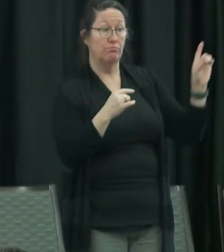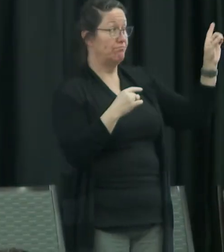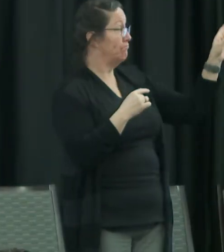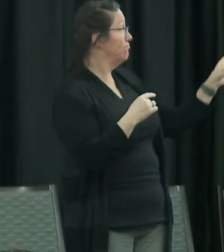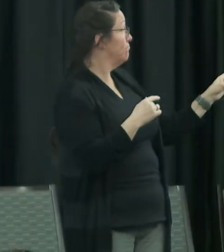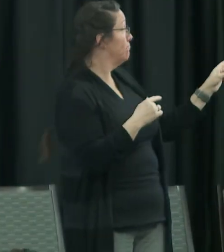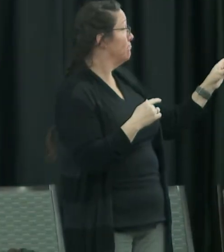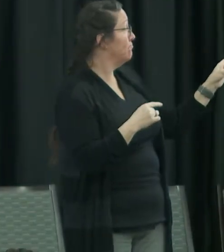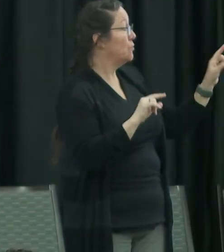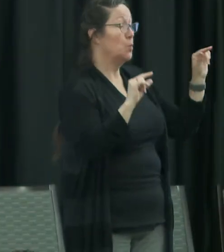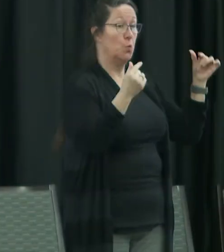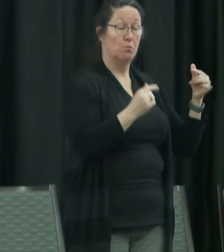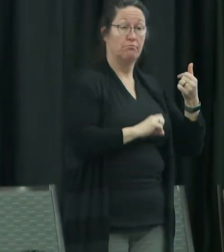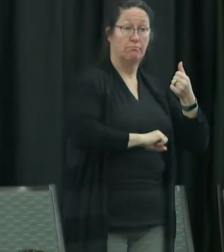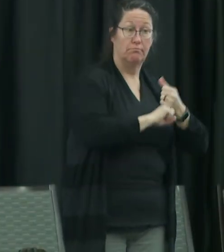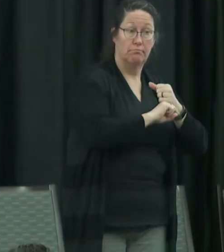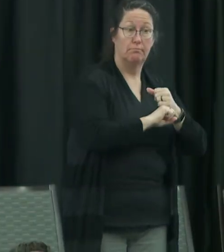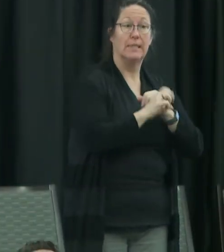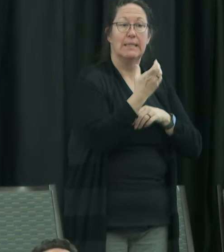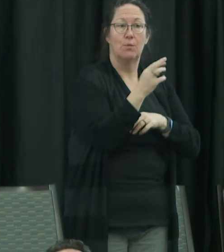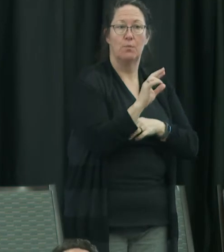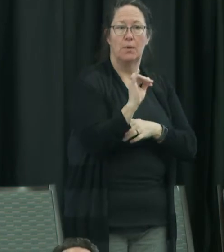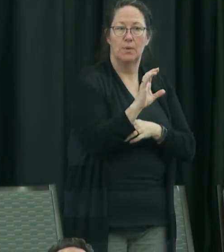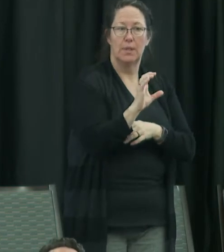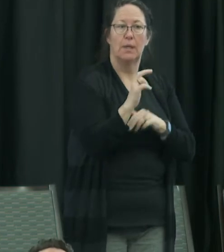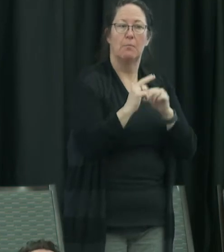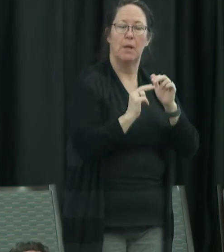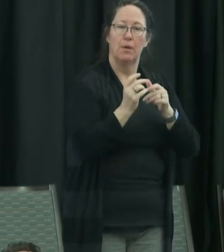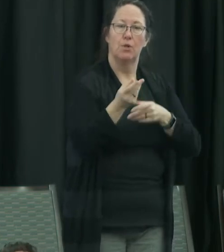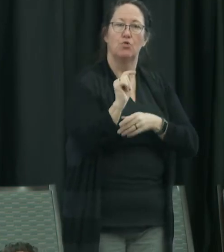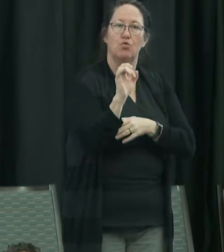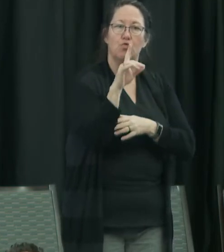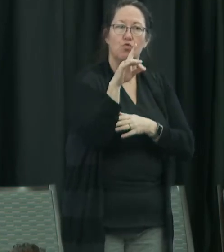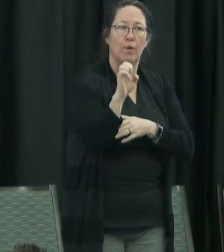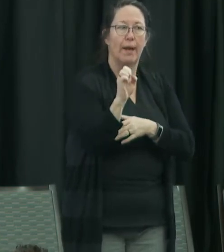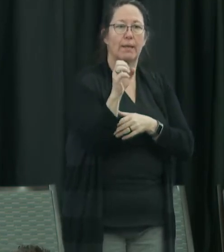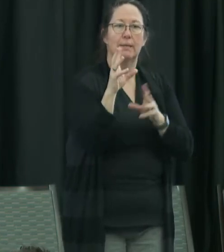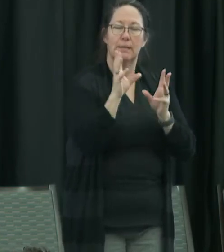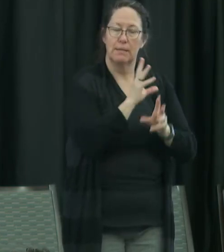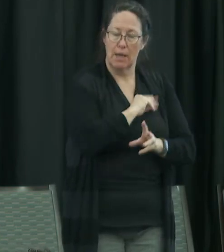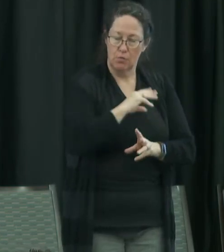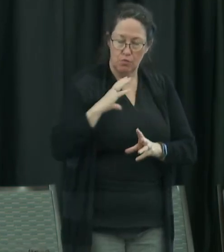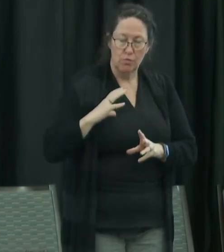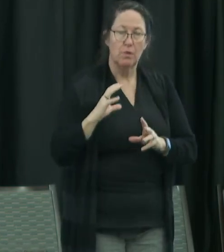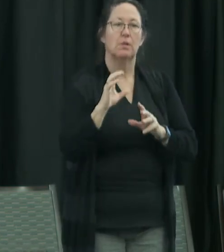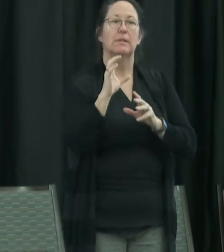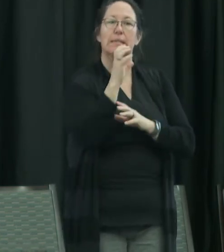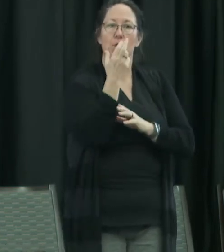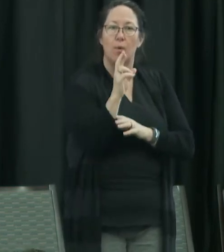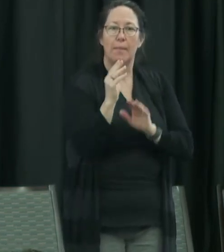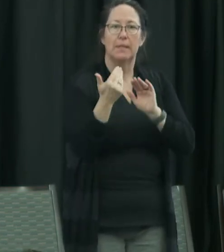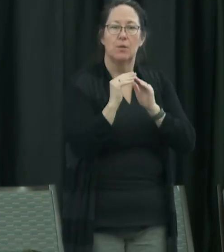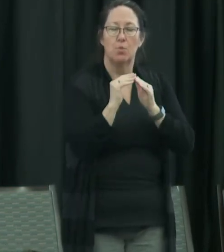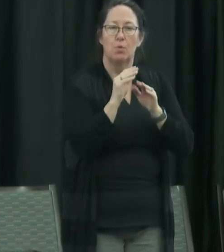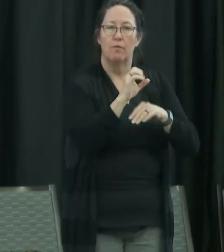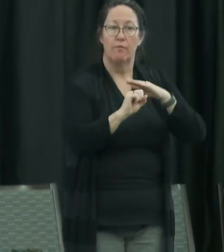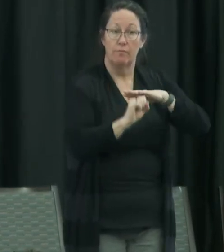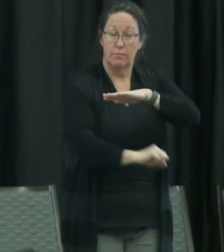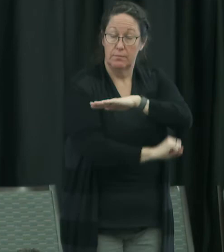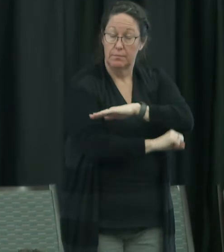Energy, Cedar Rapids, Iowa City Building Trades Council, the Greater Cedar Rapids Community